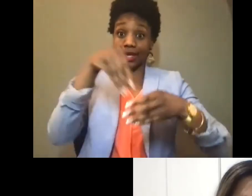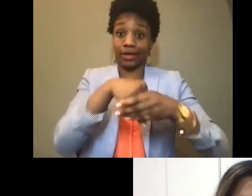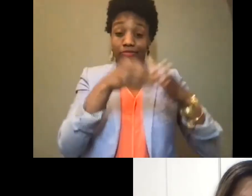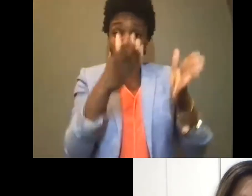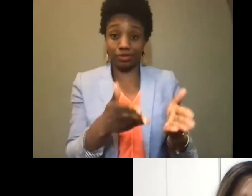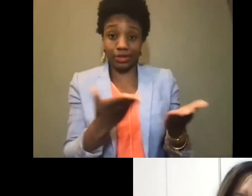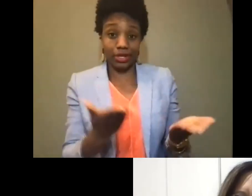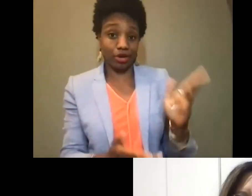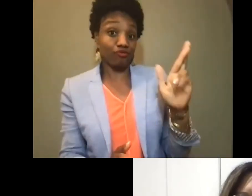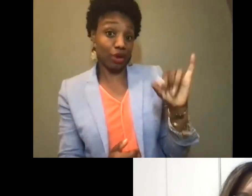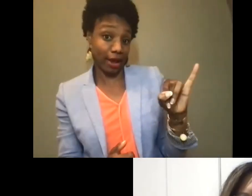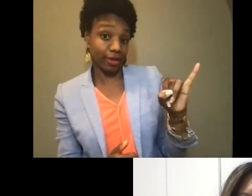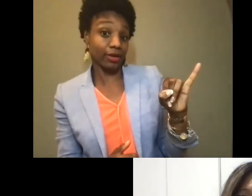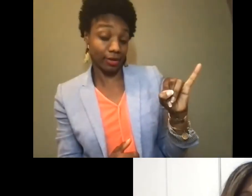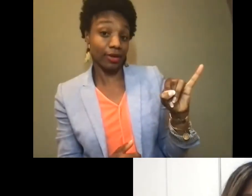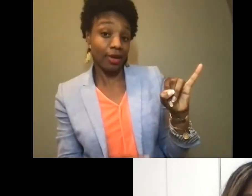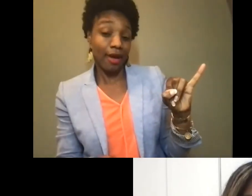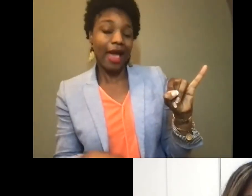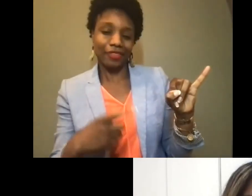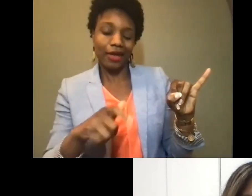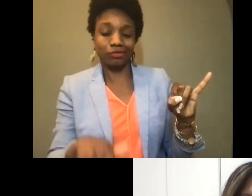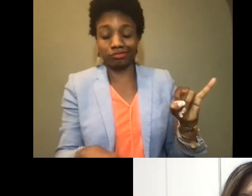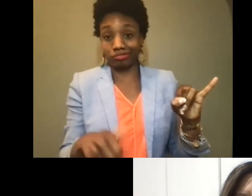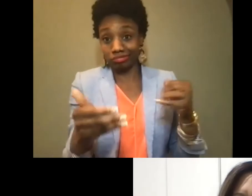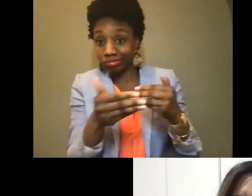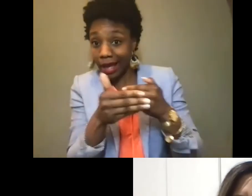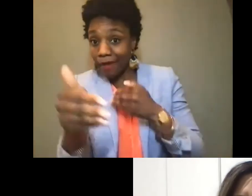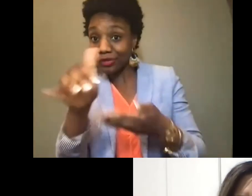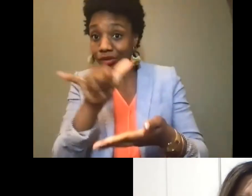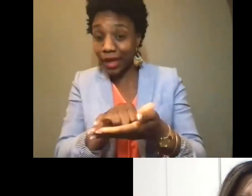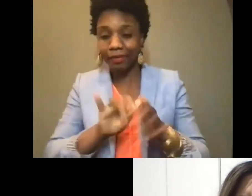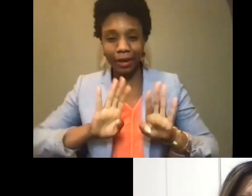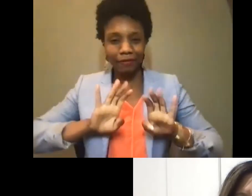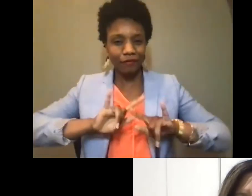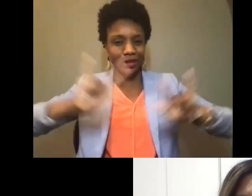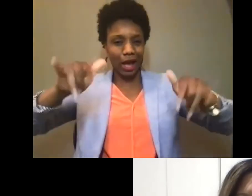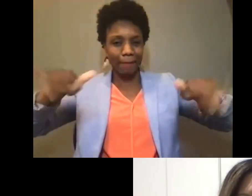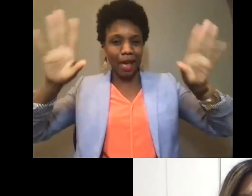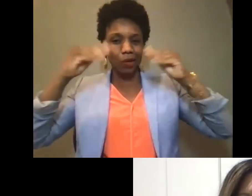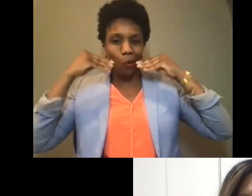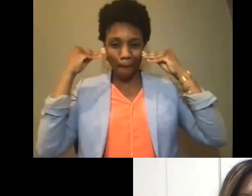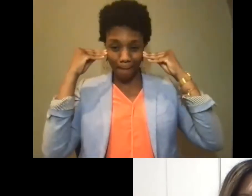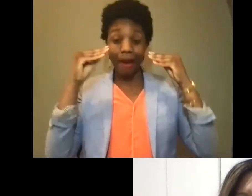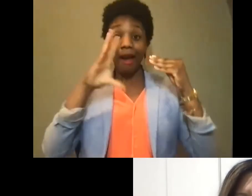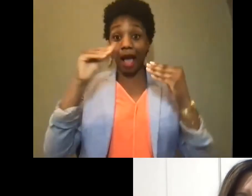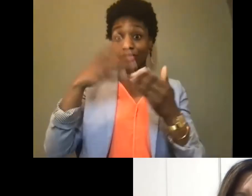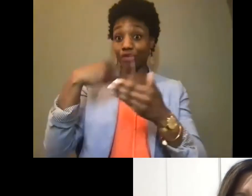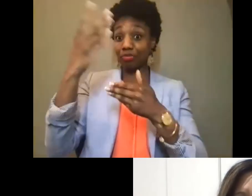Island. And then after that, participants return home and the rest of the program is conducted online for